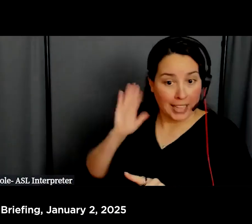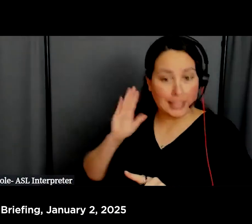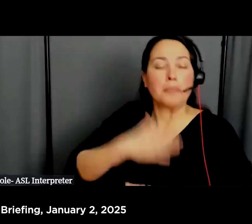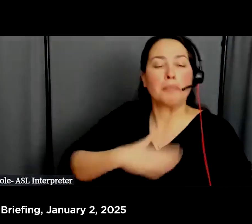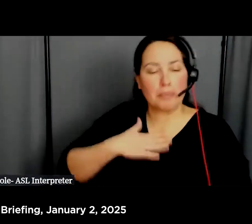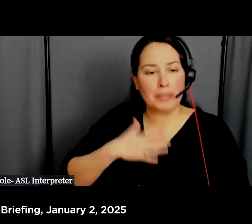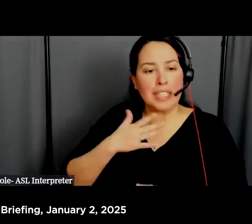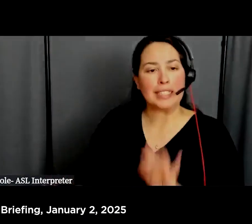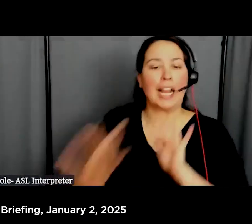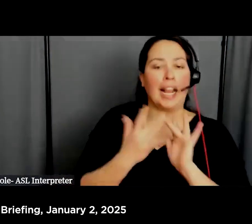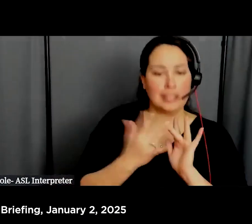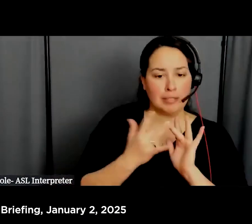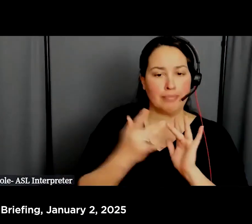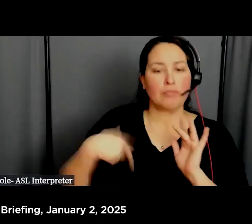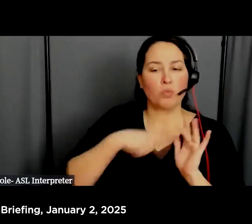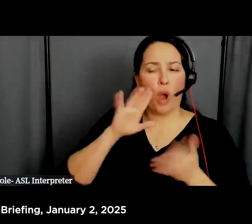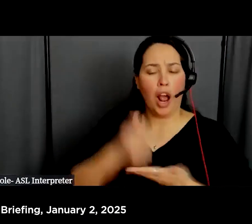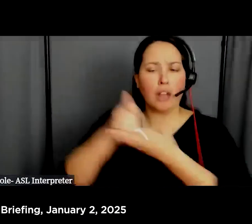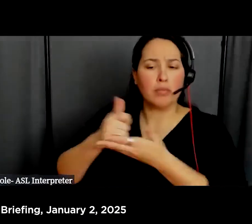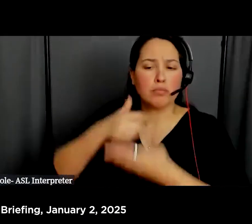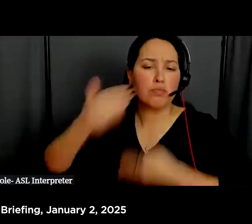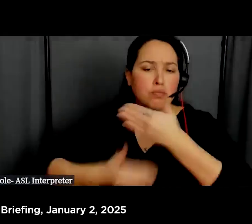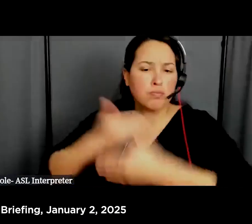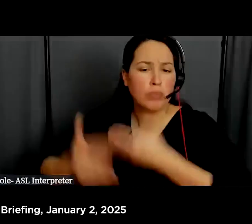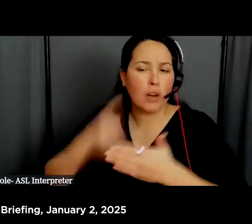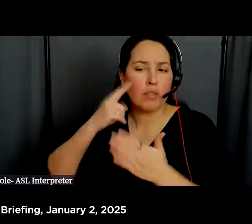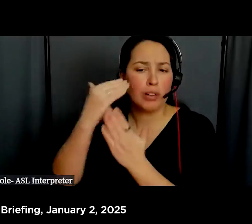process with you and get you a list sheet to start filing.